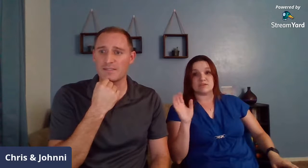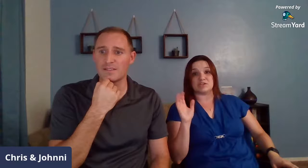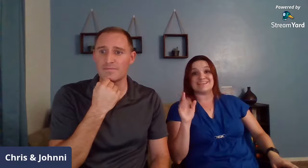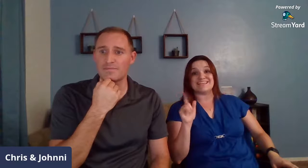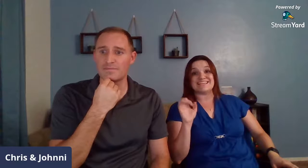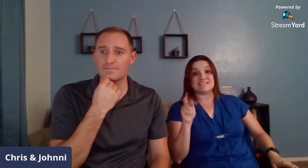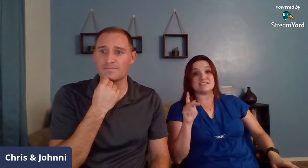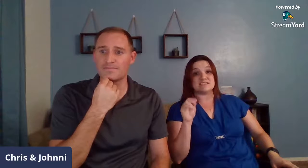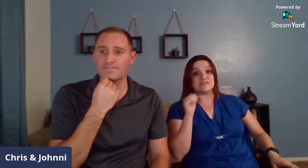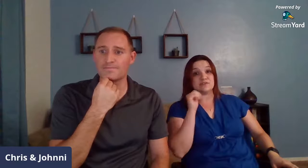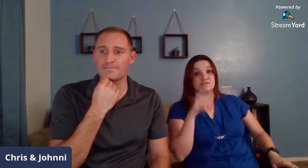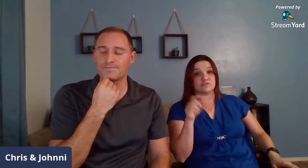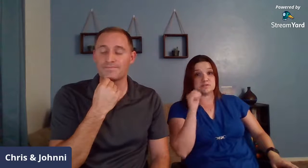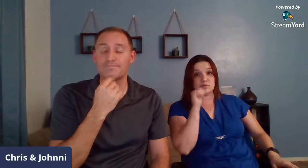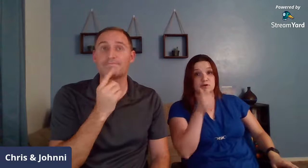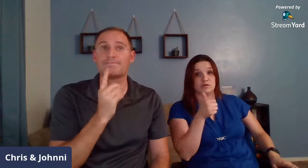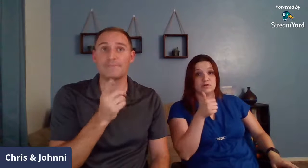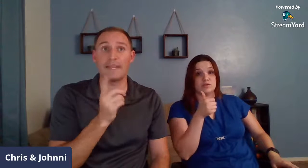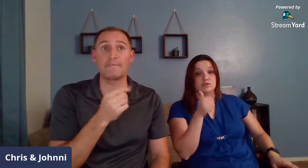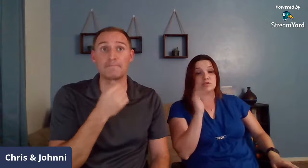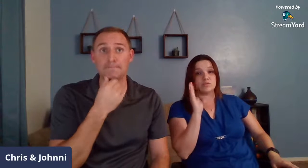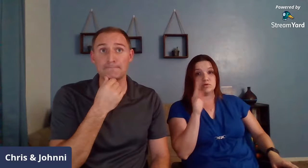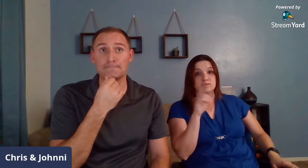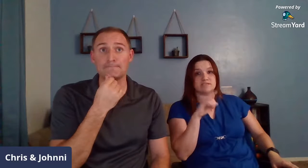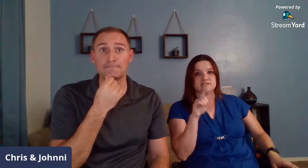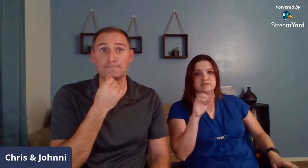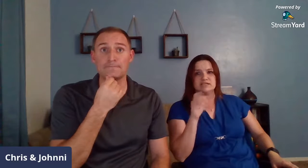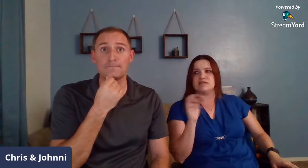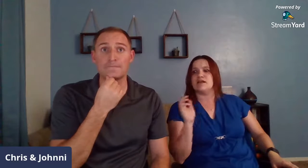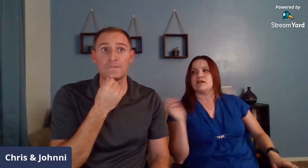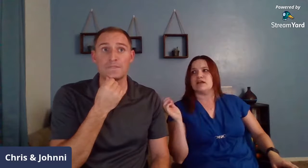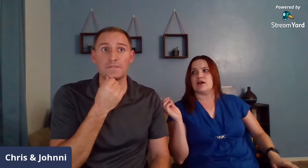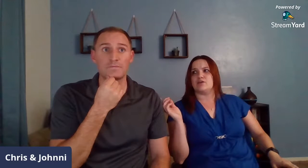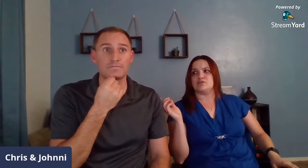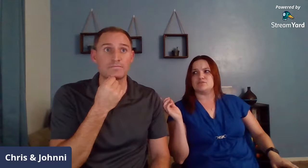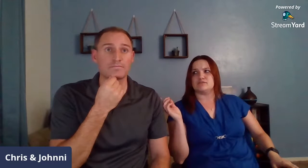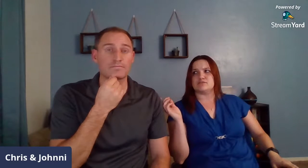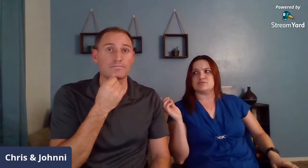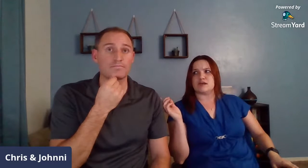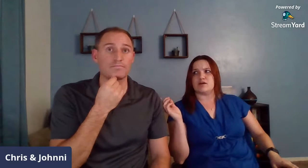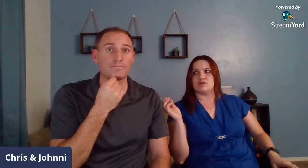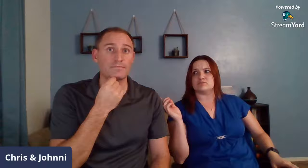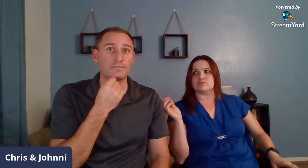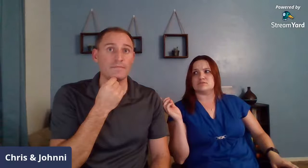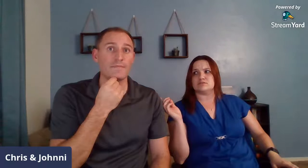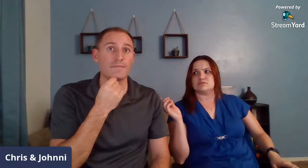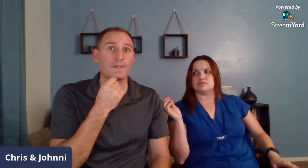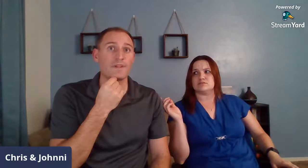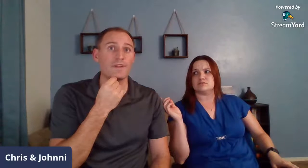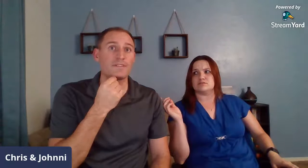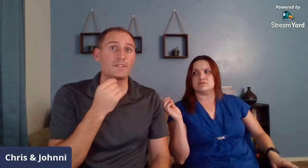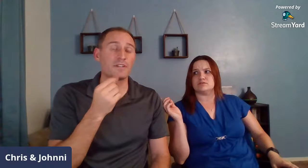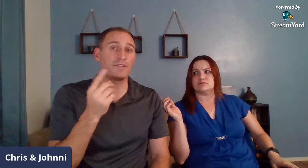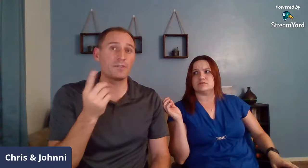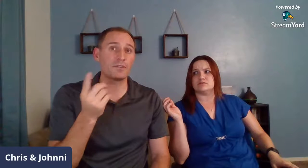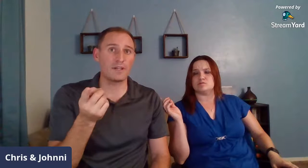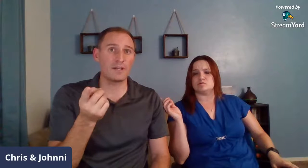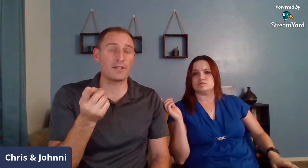the link is different for tomorrow. Yeah. There will be a different link. Now, you send those out. So if you're on